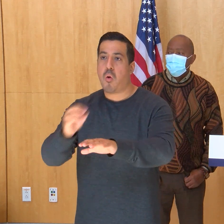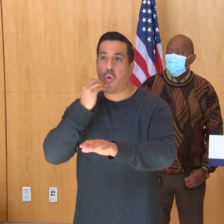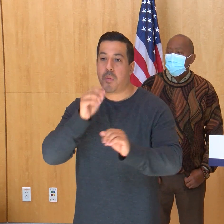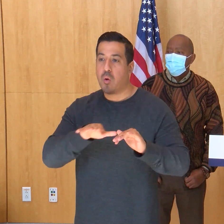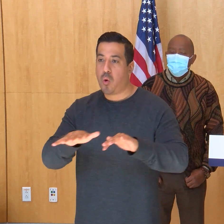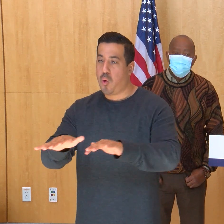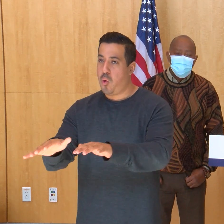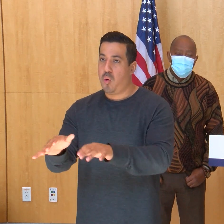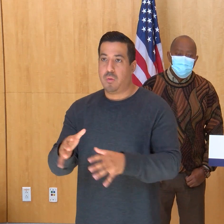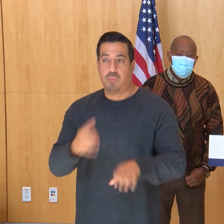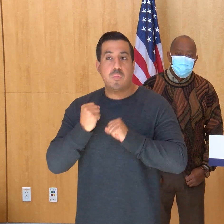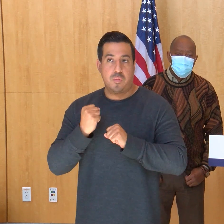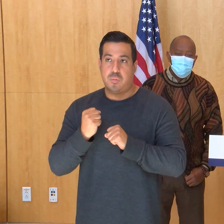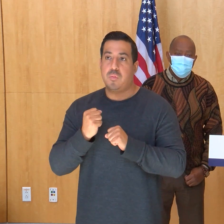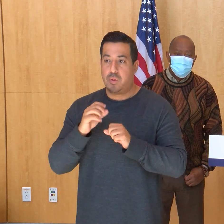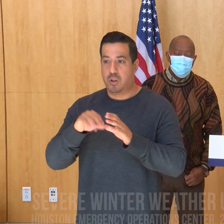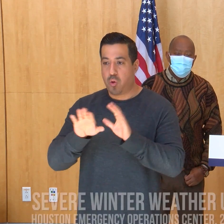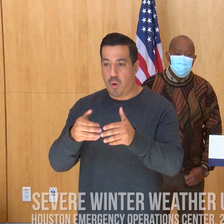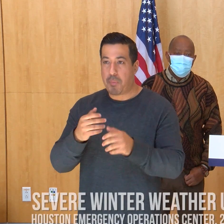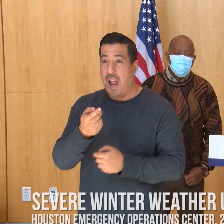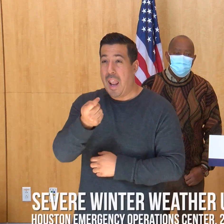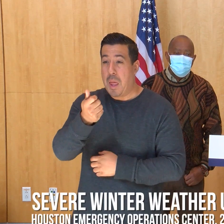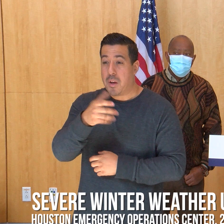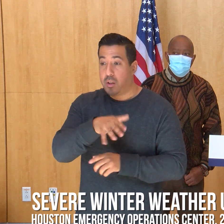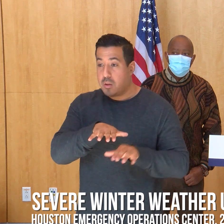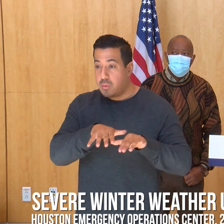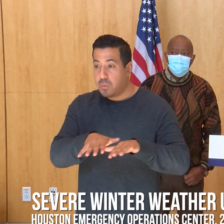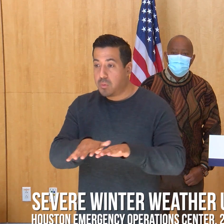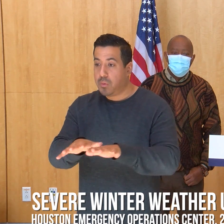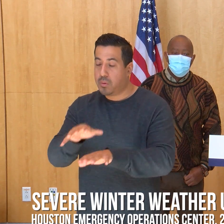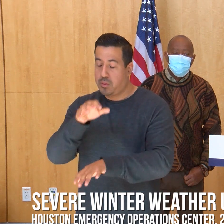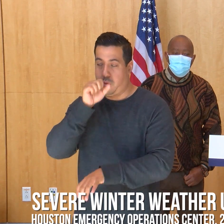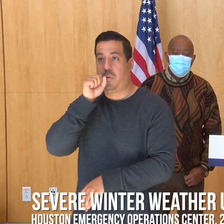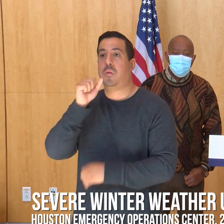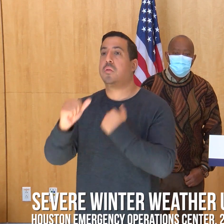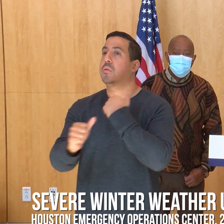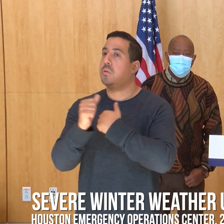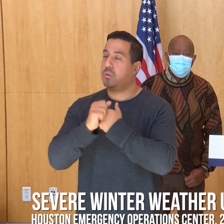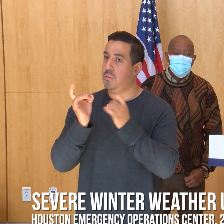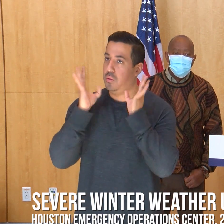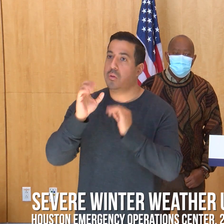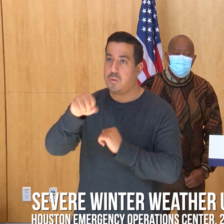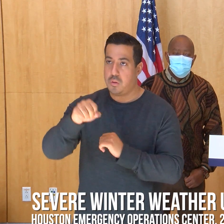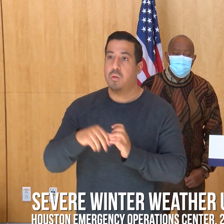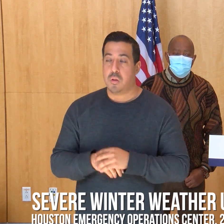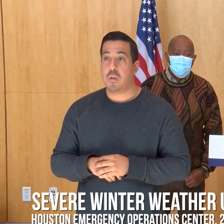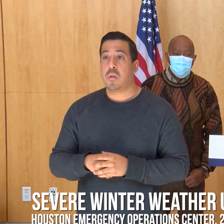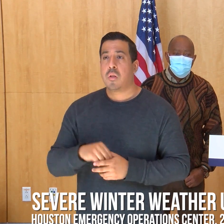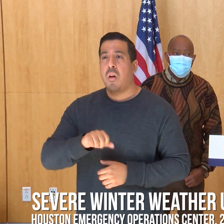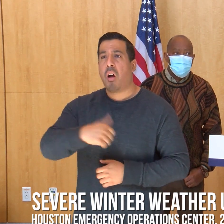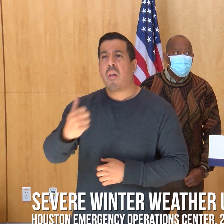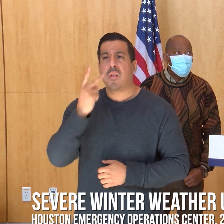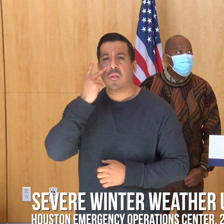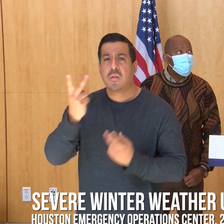It doesn't take much, and a little bit can begin to be lethal for people inside those homes. The other thing that we're